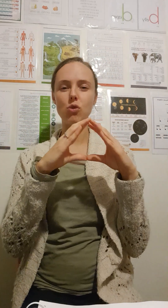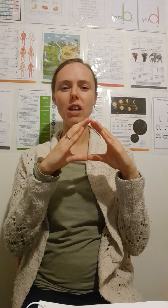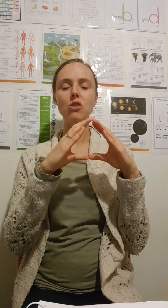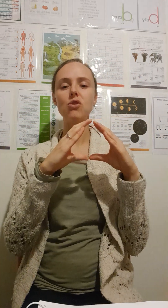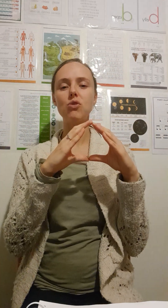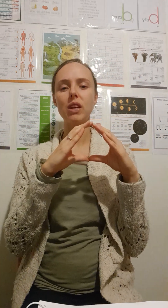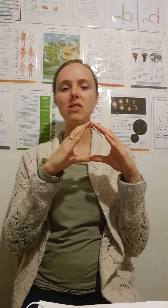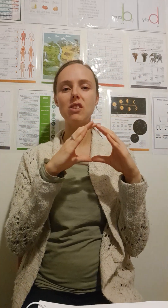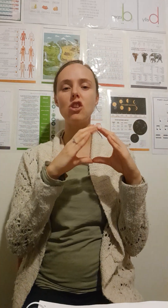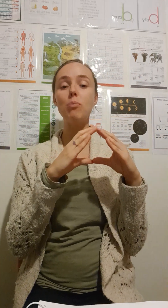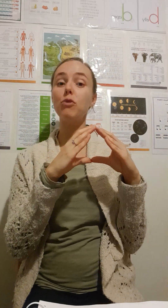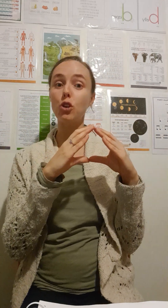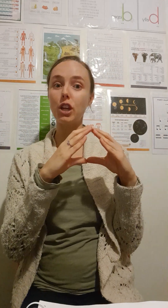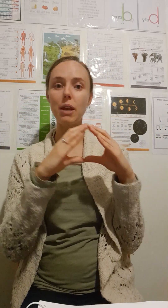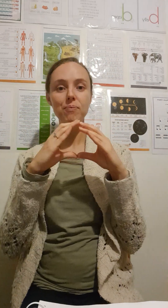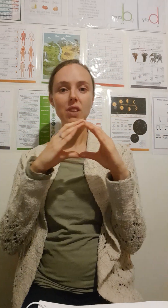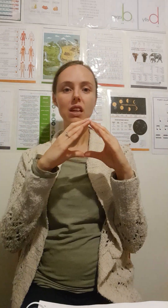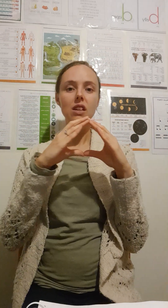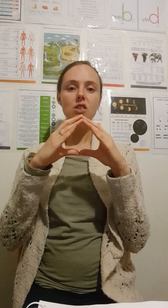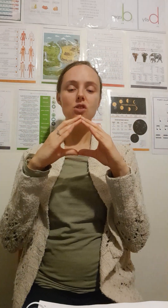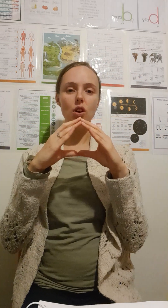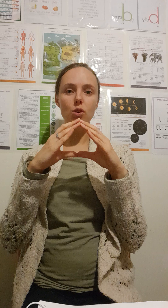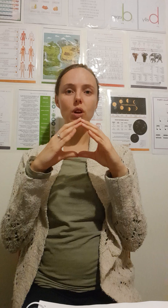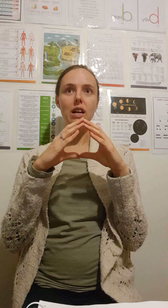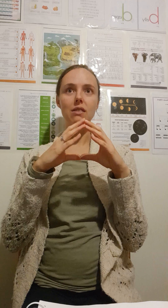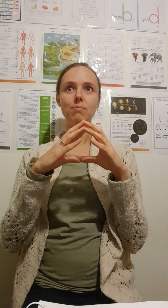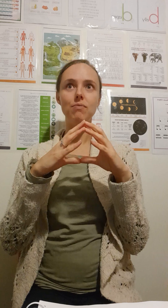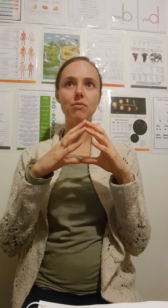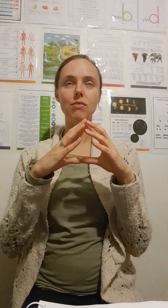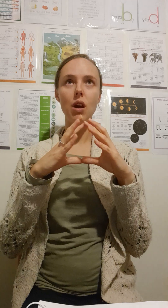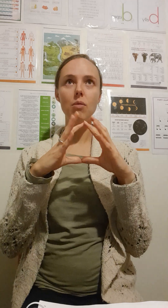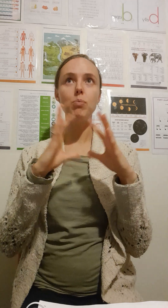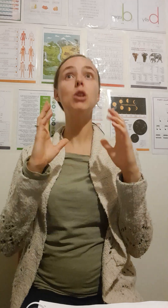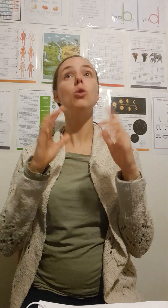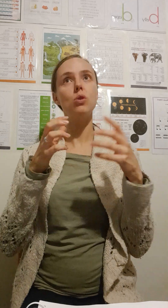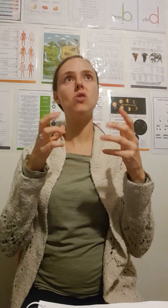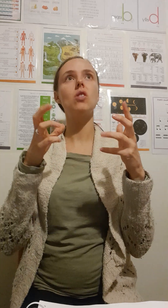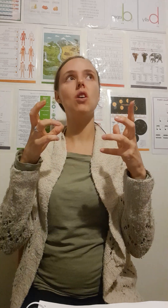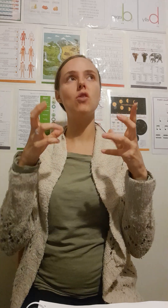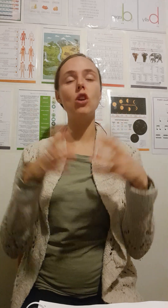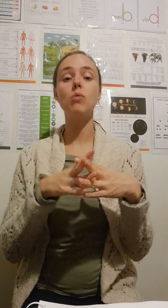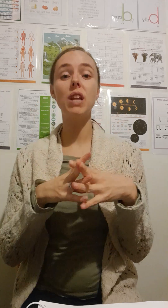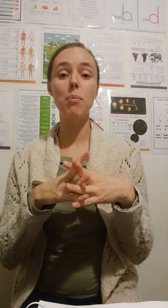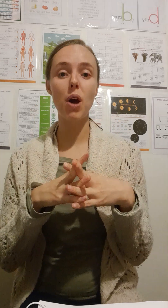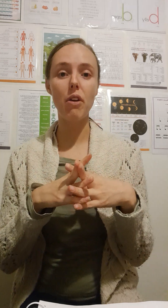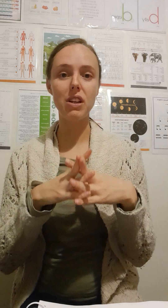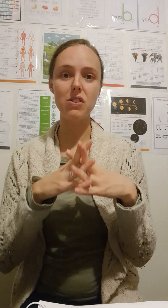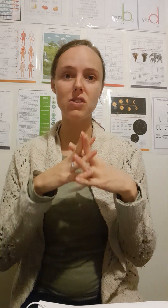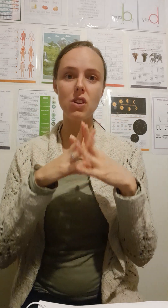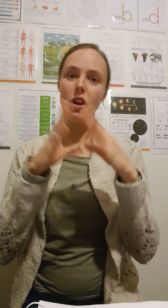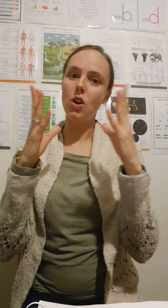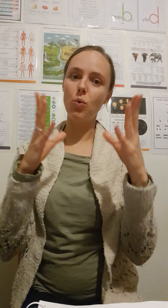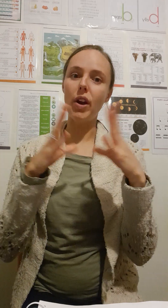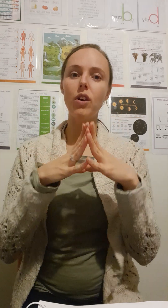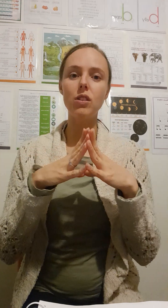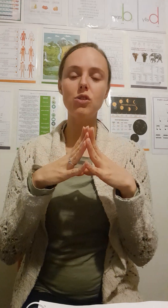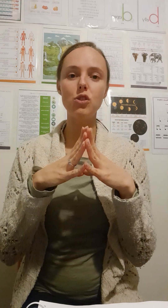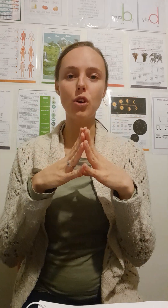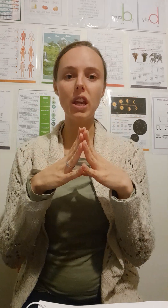to trace the shape of Turkey. So because the Ottoman Empire is where Turkey